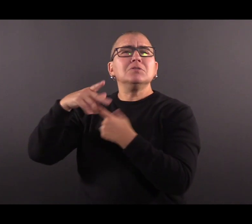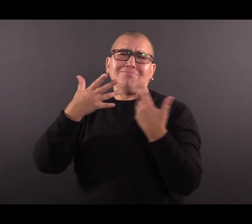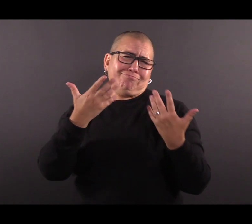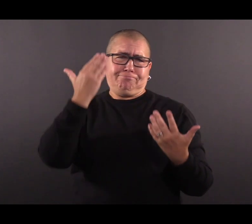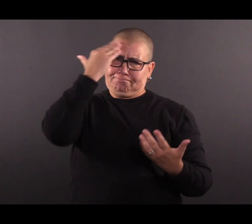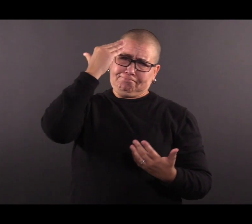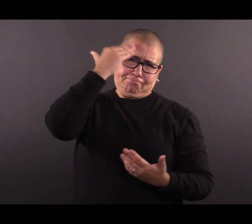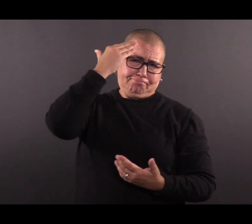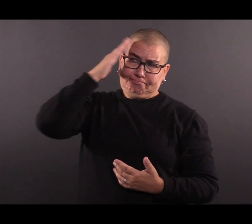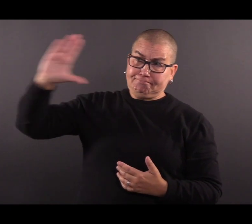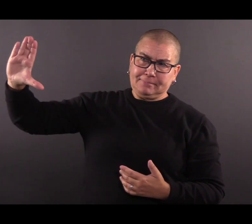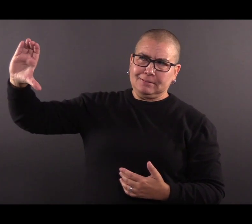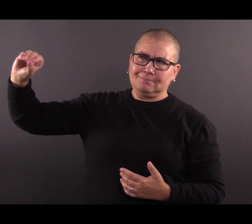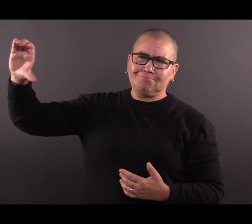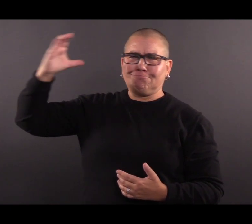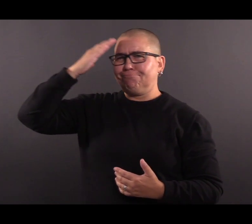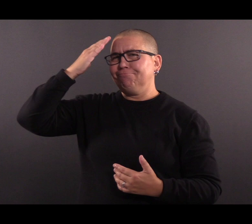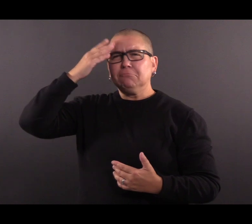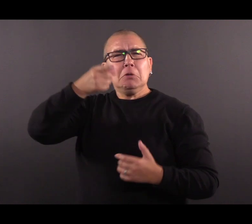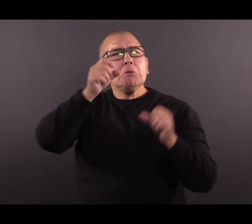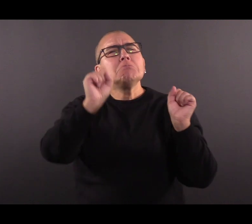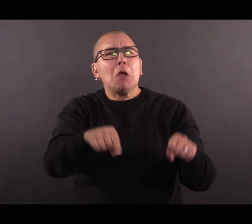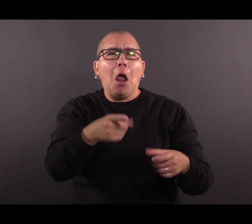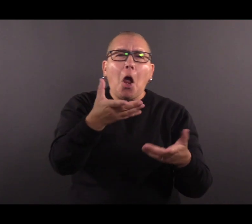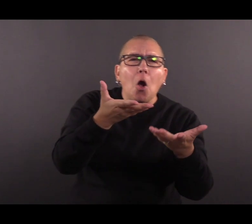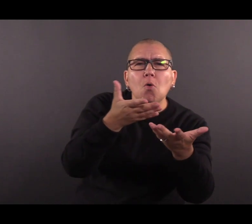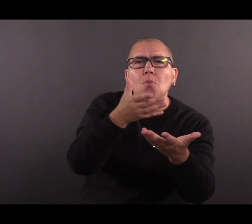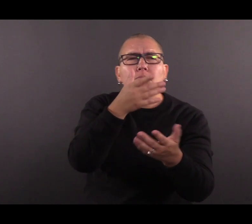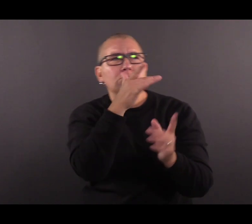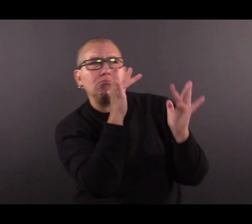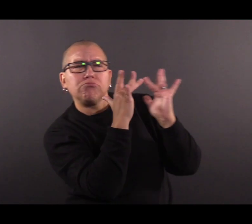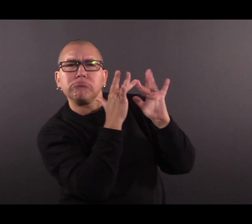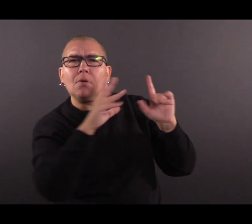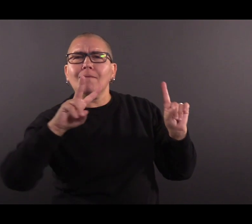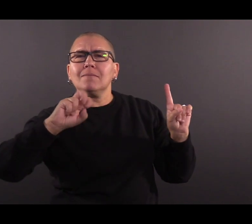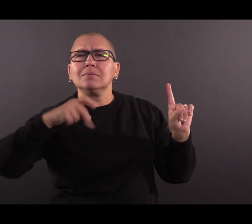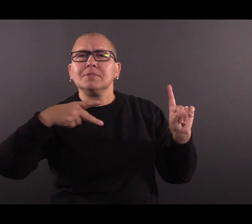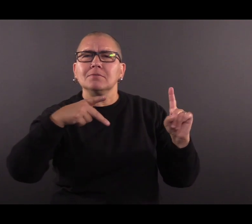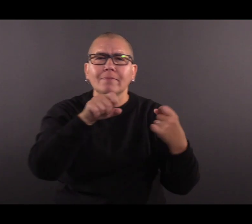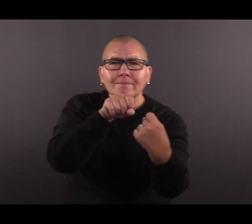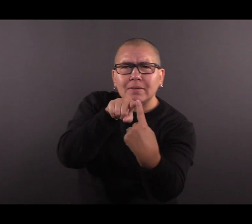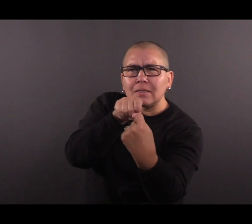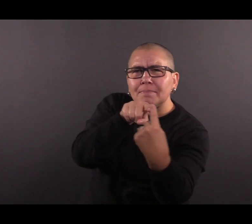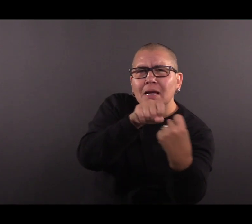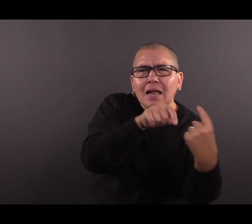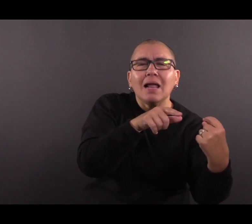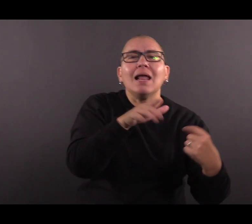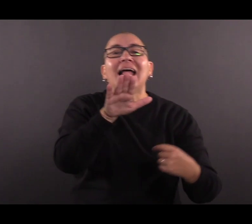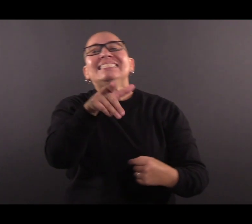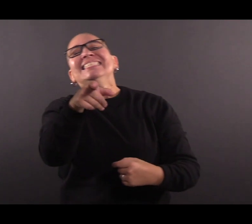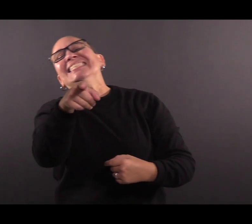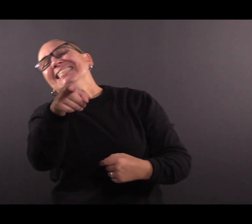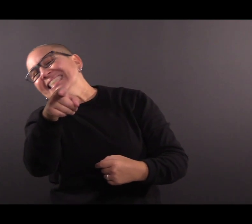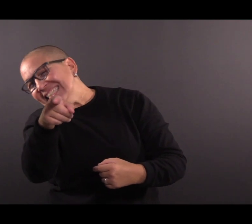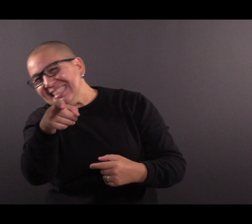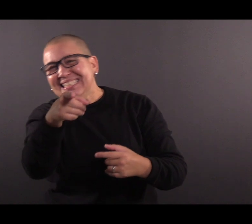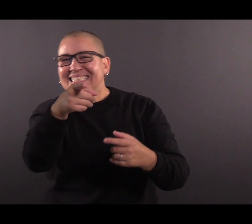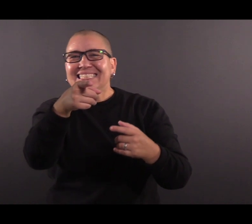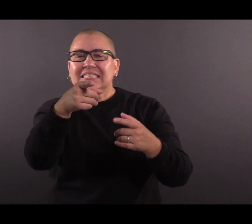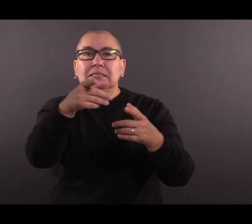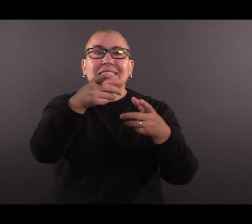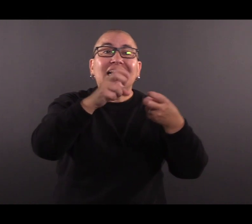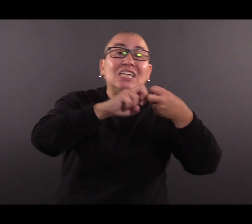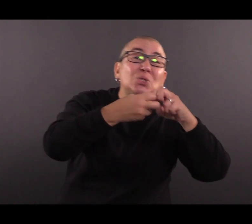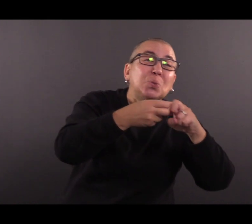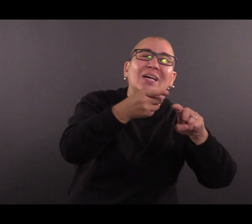VSPs that have received COC funding can also offer perspective and provide helpful feedback about their experiences. They can